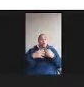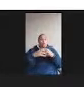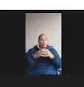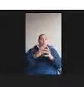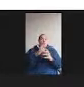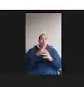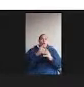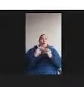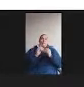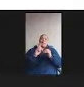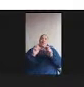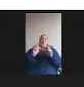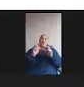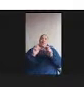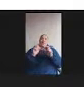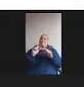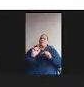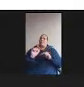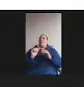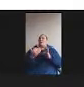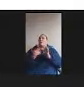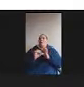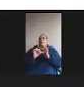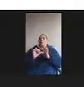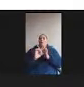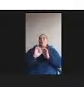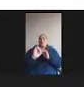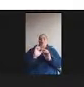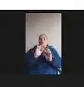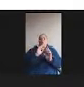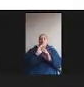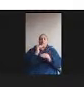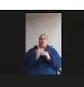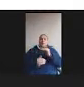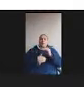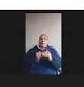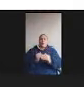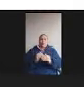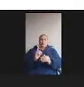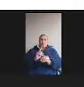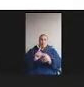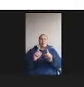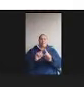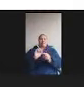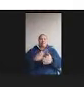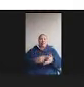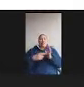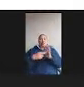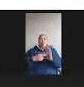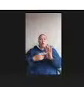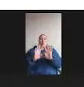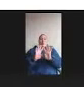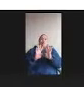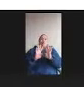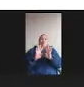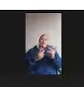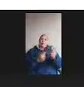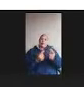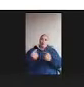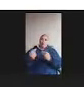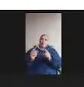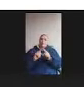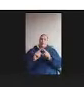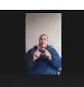of how important this reporting process is and the role of the public, to promote good